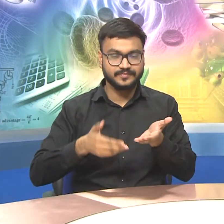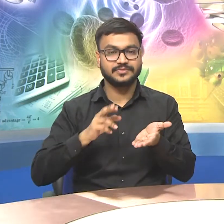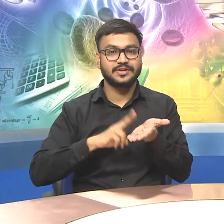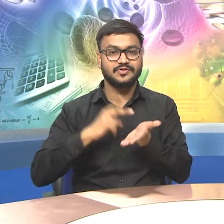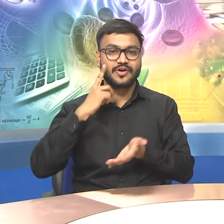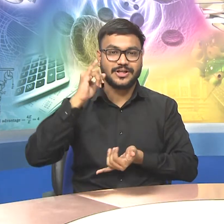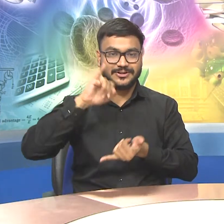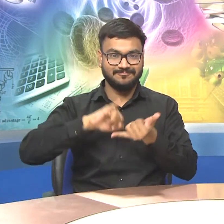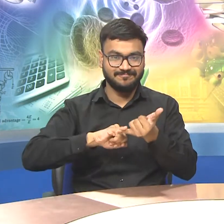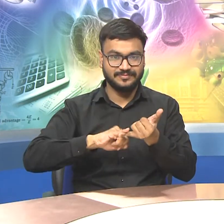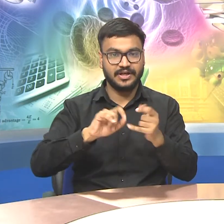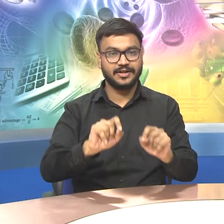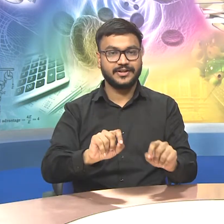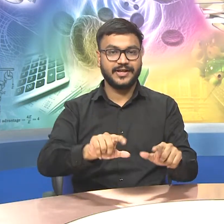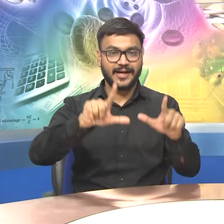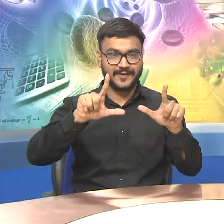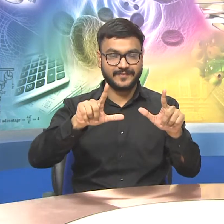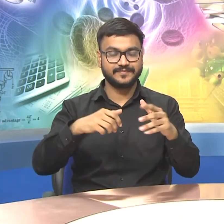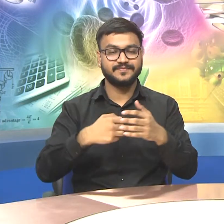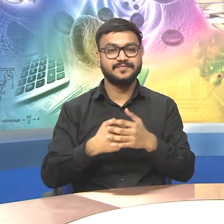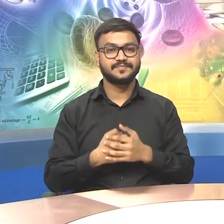Welcome NIOS live classes.